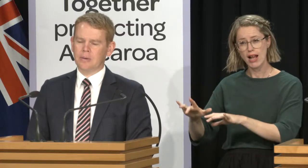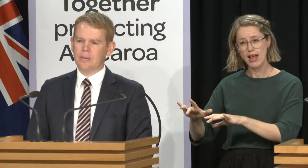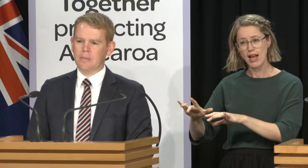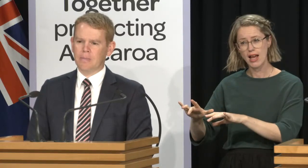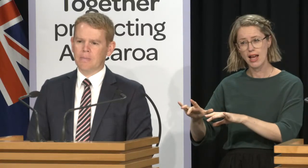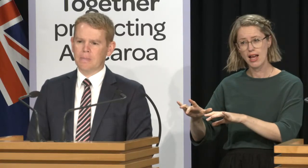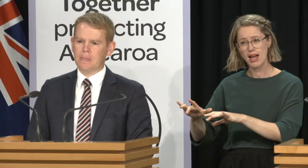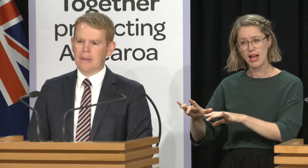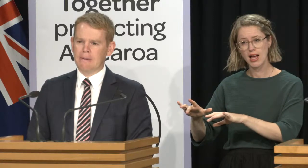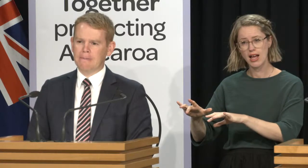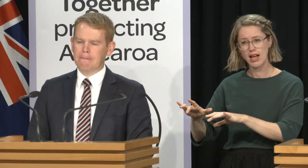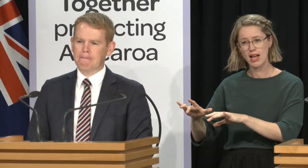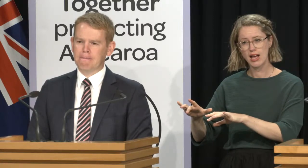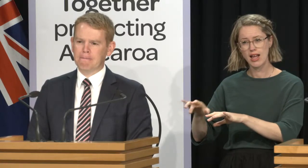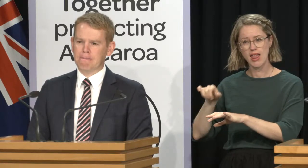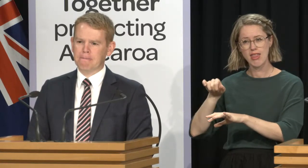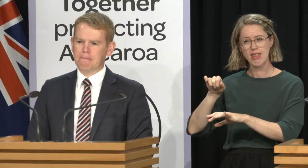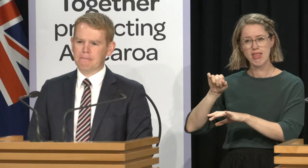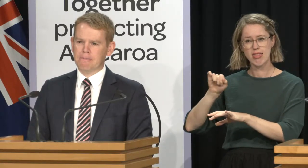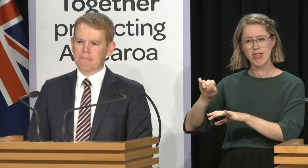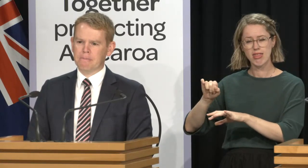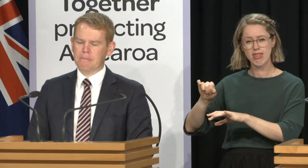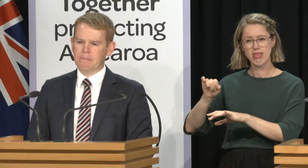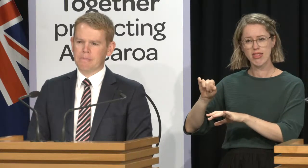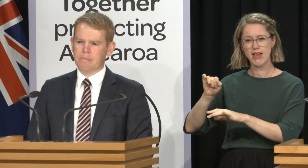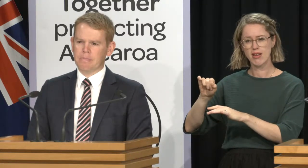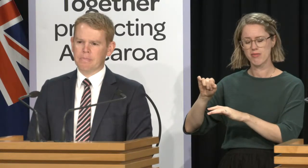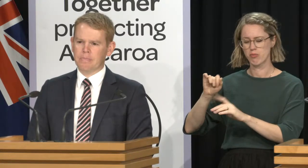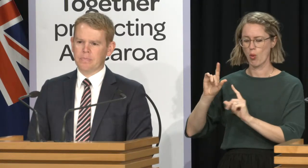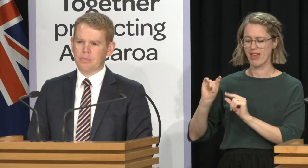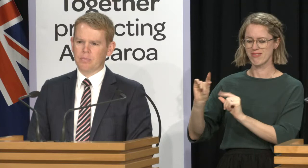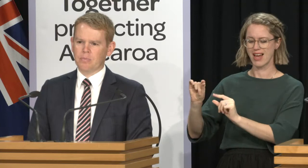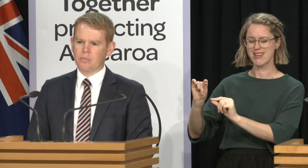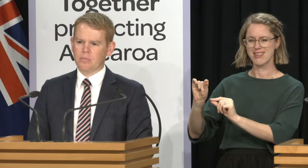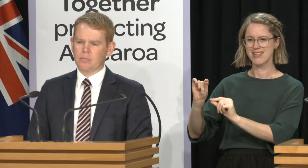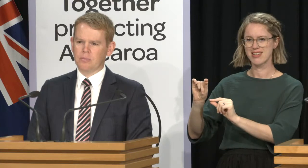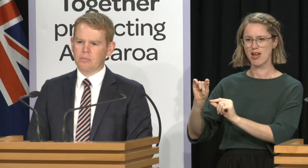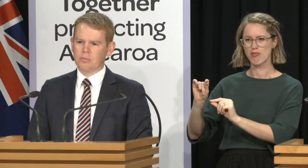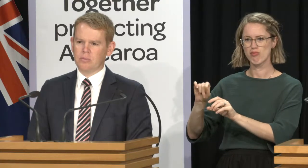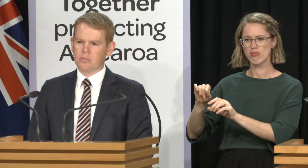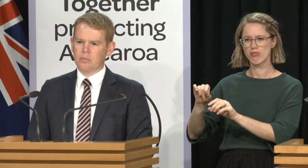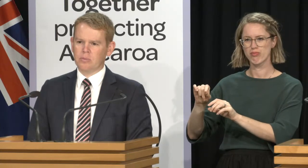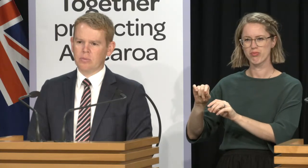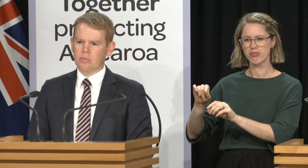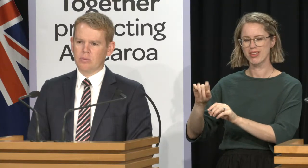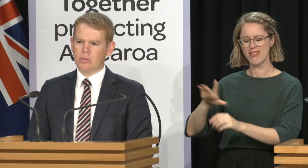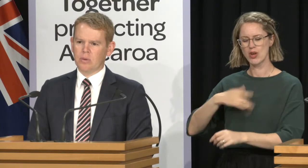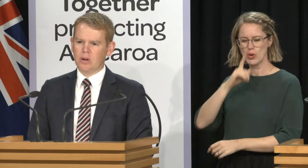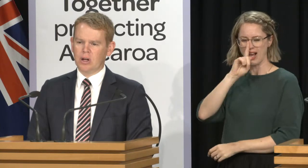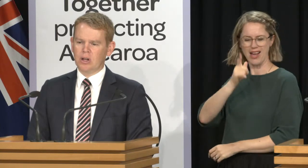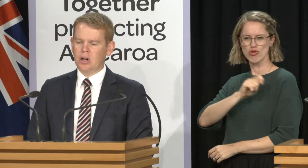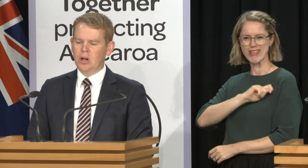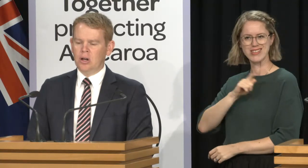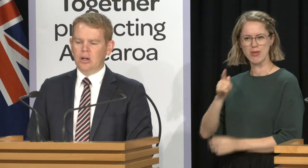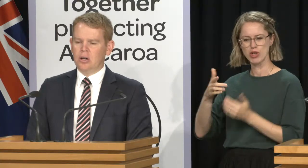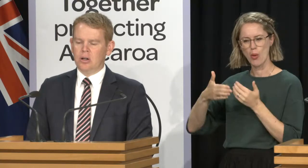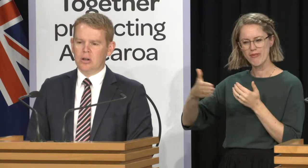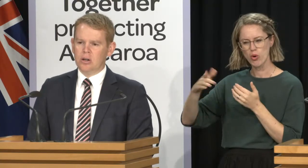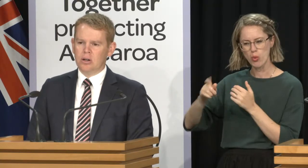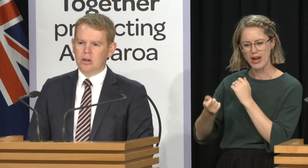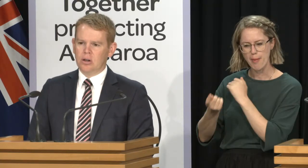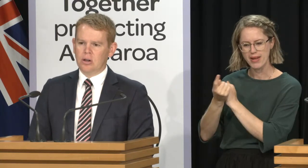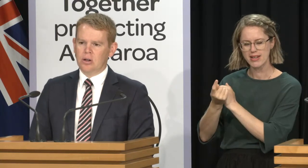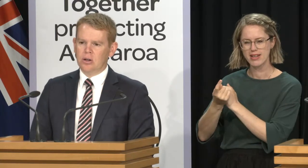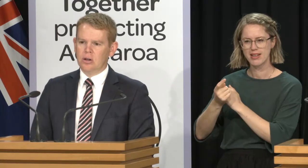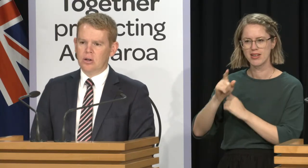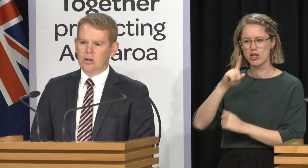of the green zone haven't been in line with what your expectation would be. Therefore, you can't trust going forward. At this stage,